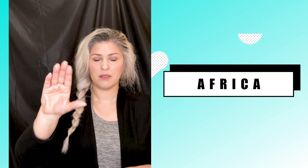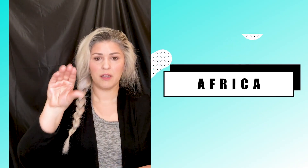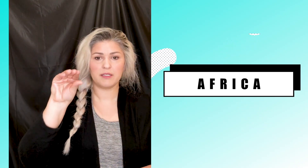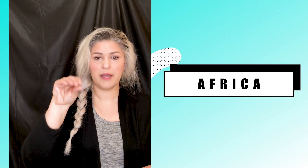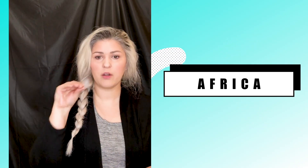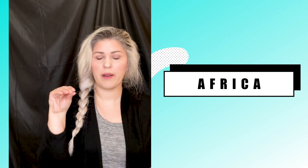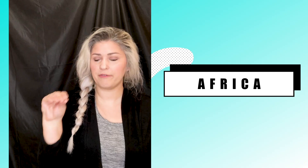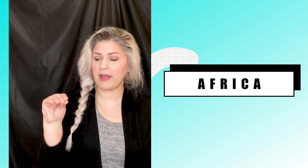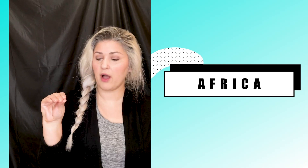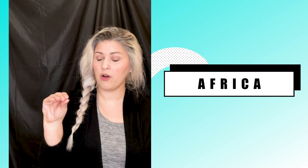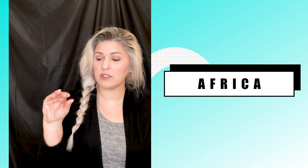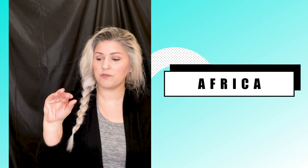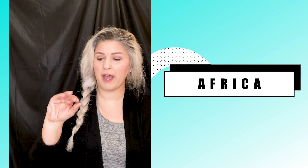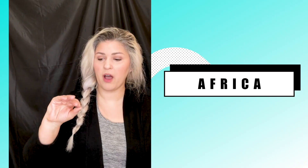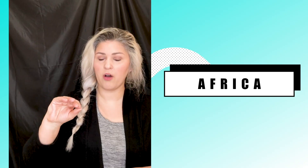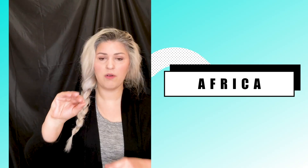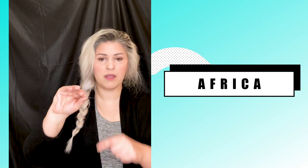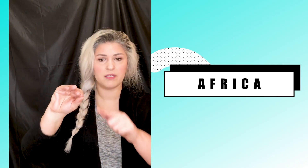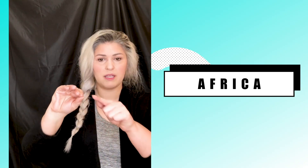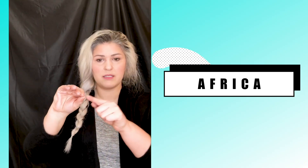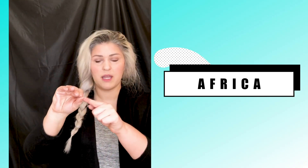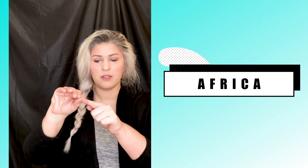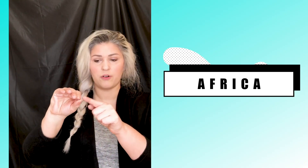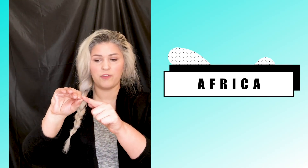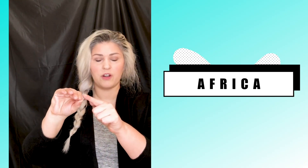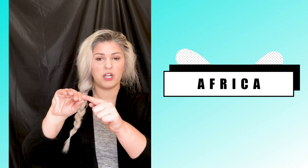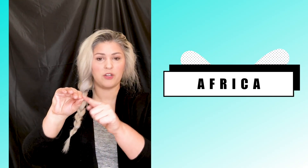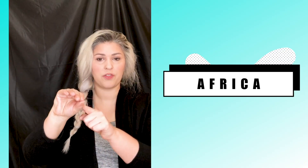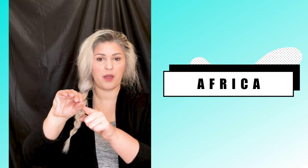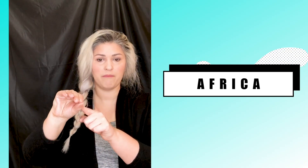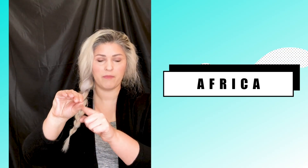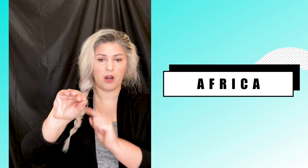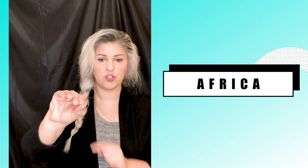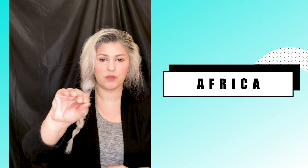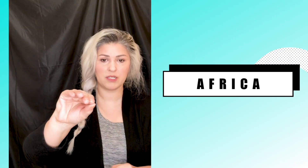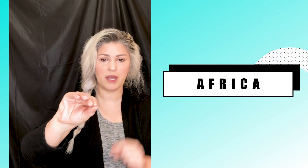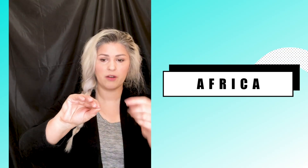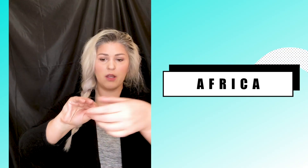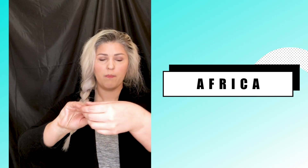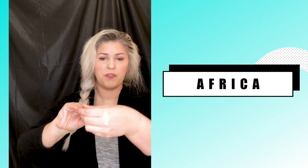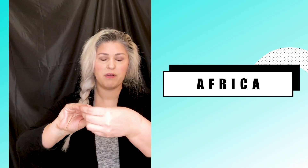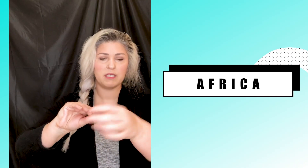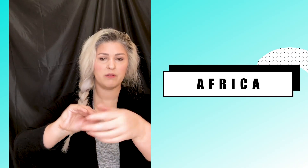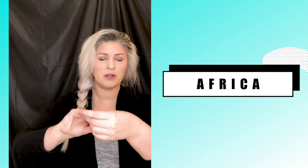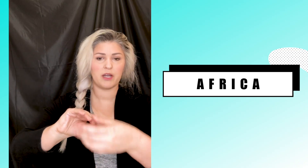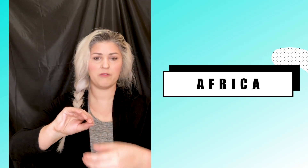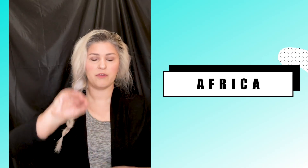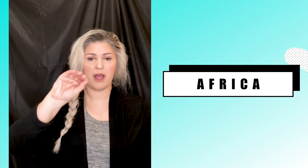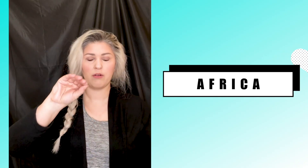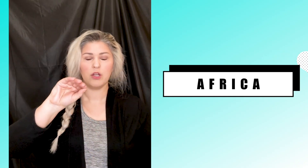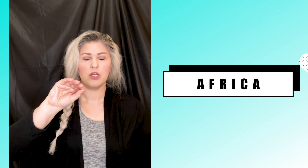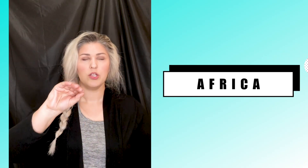this. It's not quite a flat O. It's a flat O in the sense that your finger and your thumb are joined together, but the rest of them are